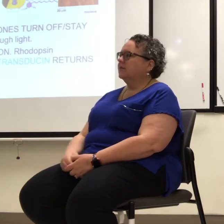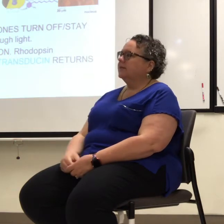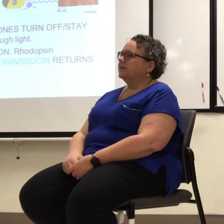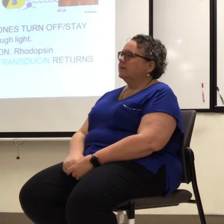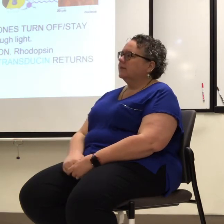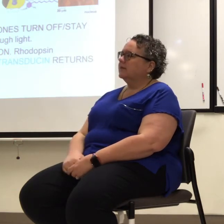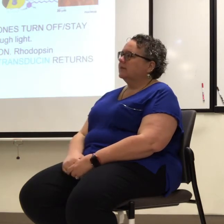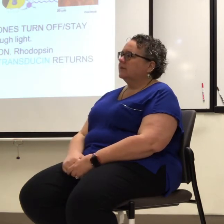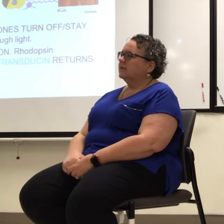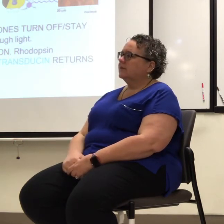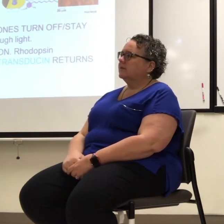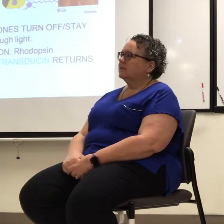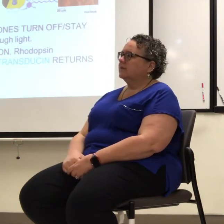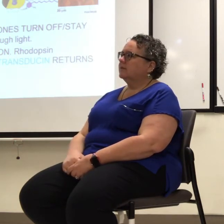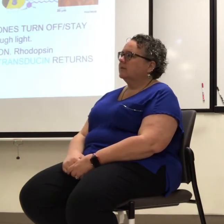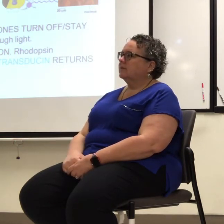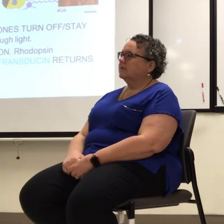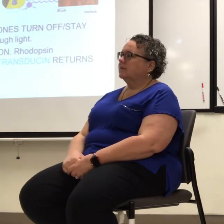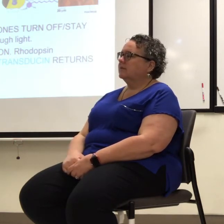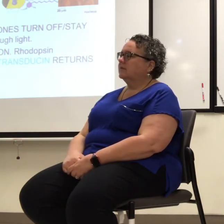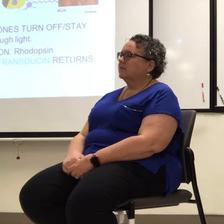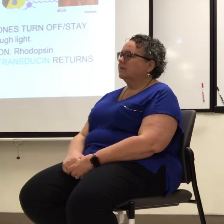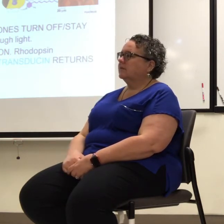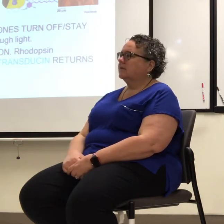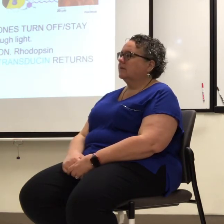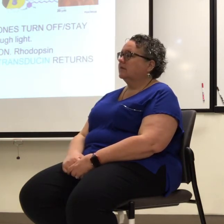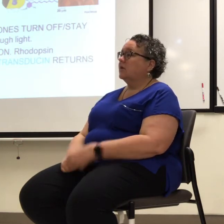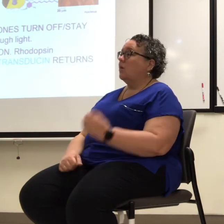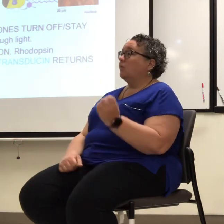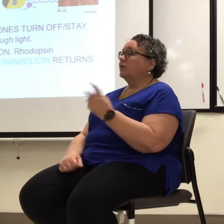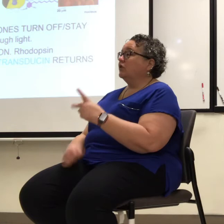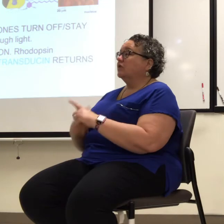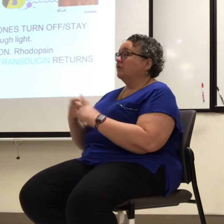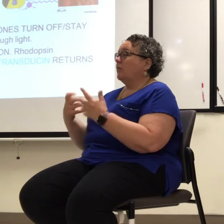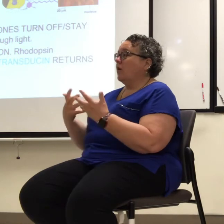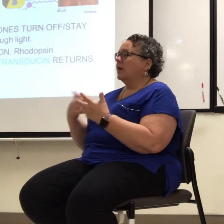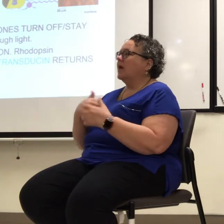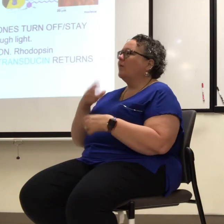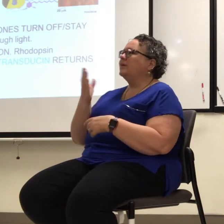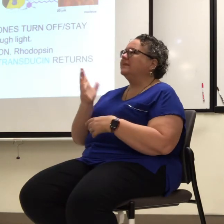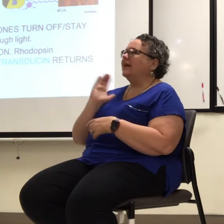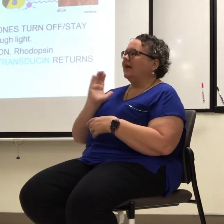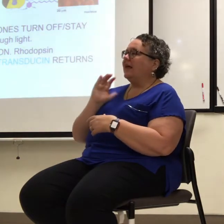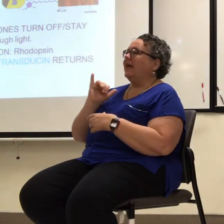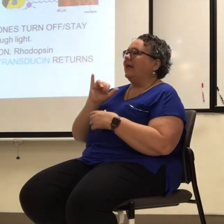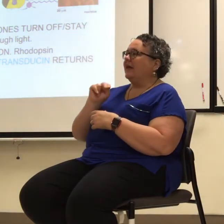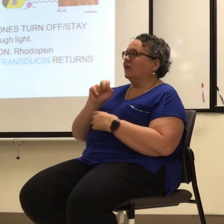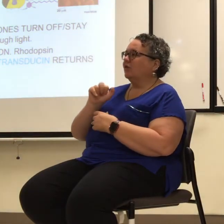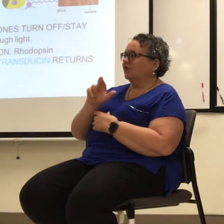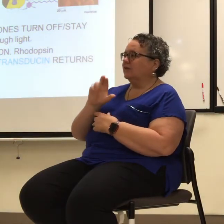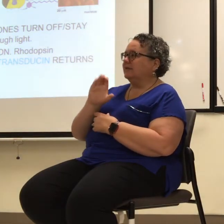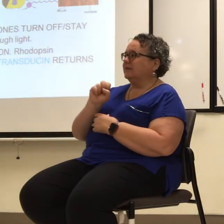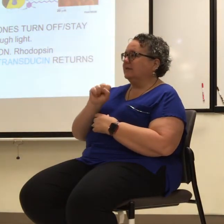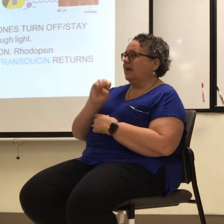Transducin returns. Well, returns from what? It was in the inner segment. It goes back to the outer segment.